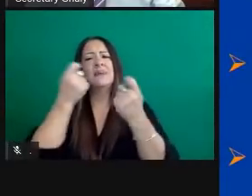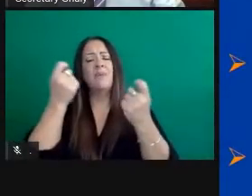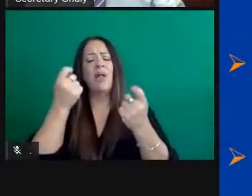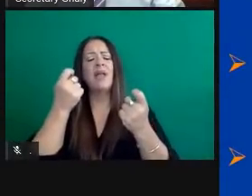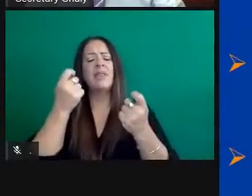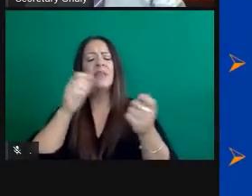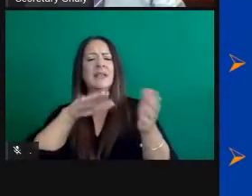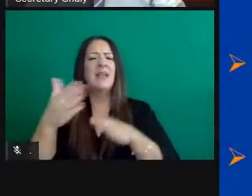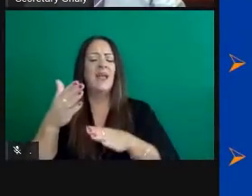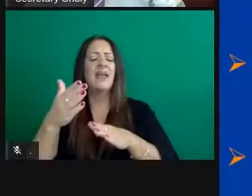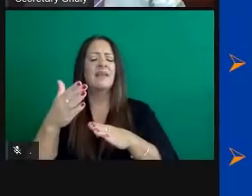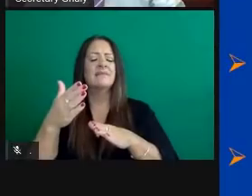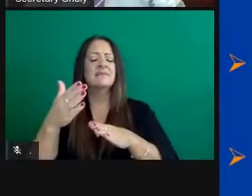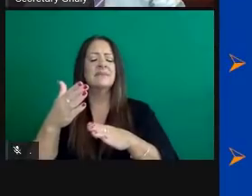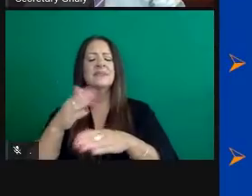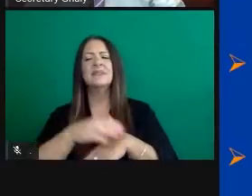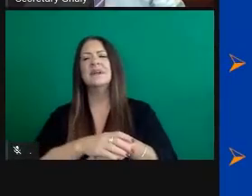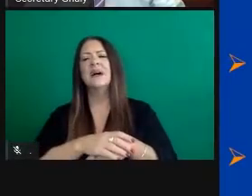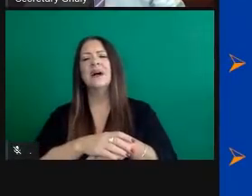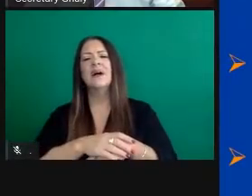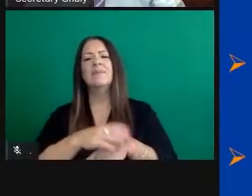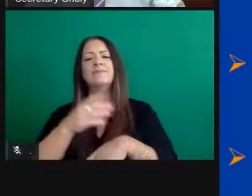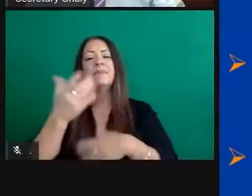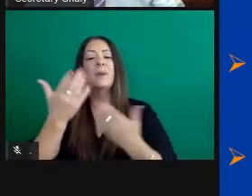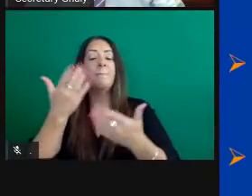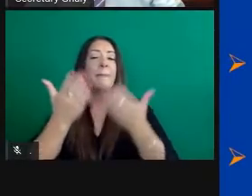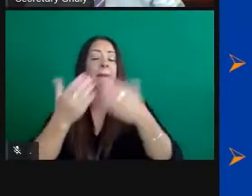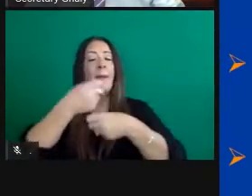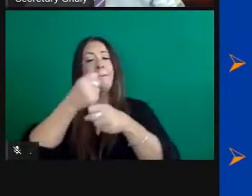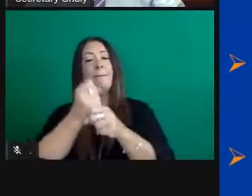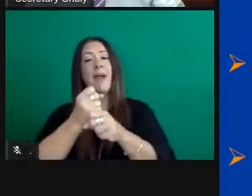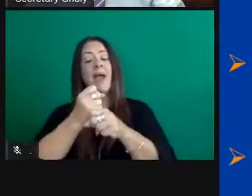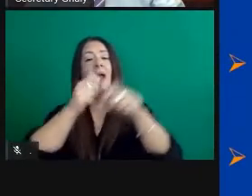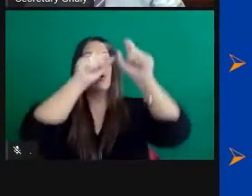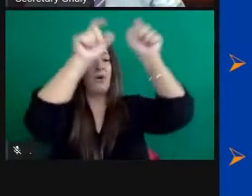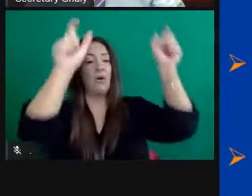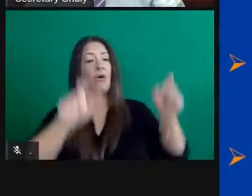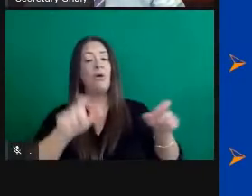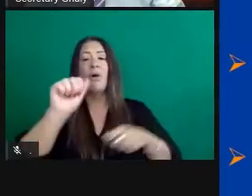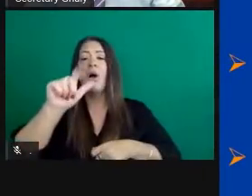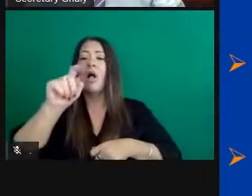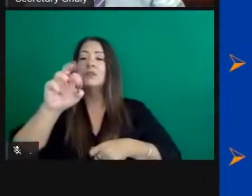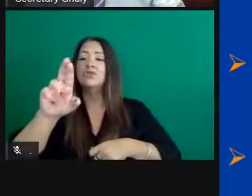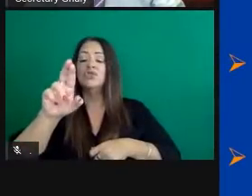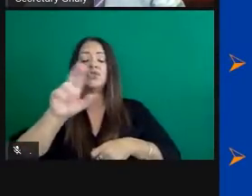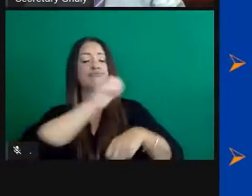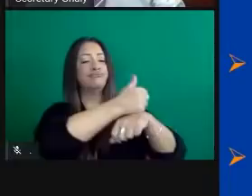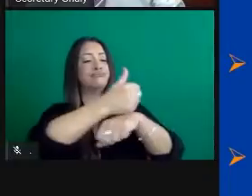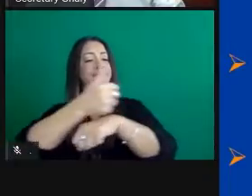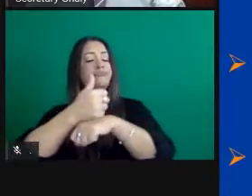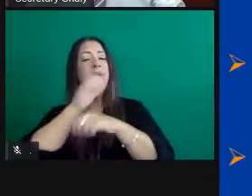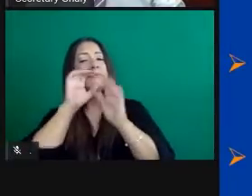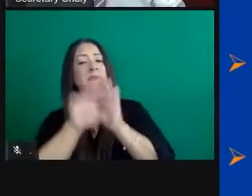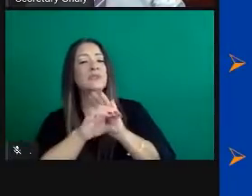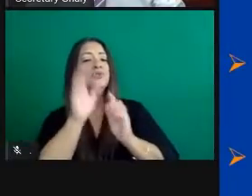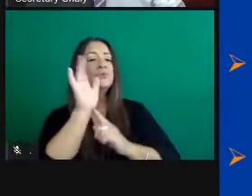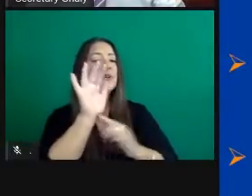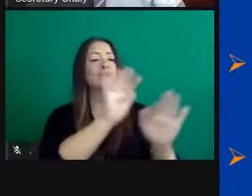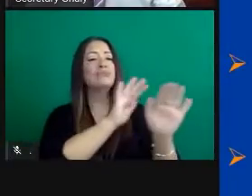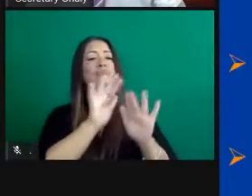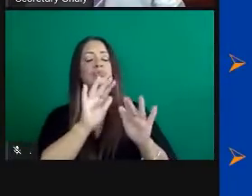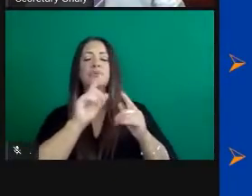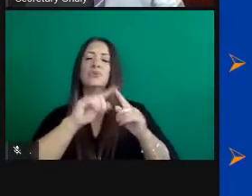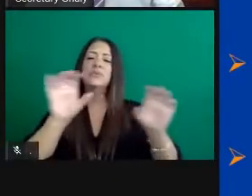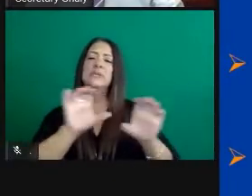or virtually. Altars, consider creating altars in the front window or outside so others can view from a